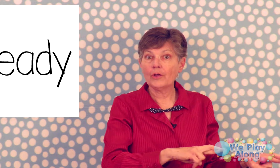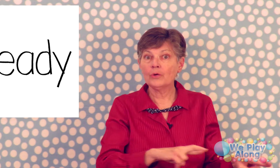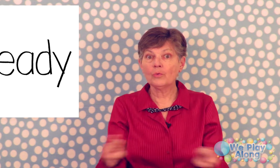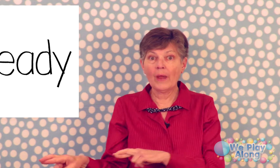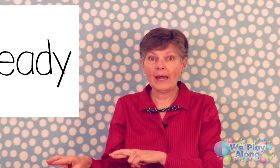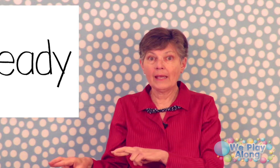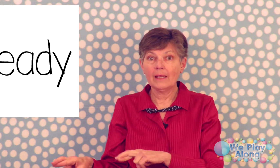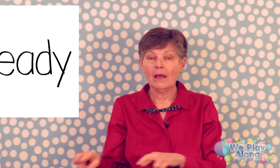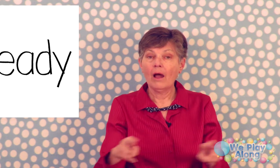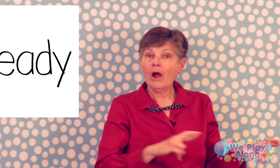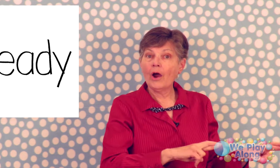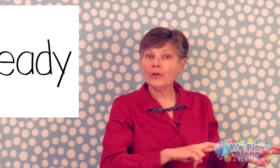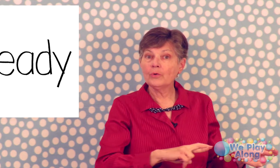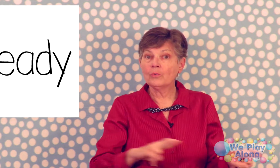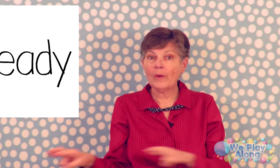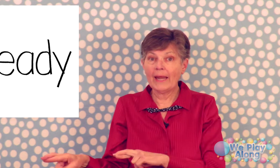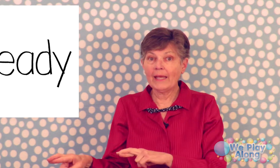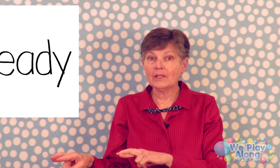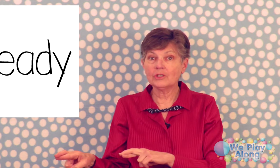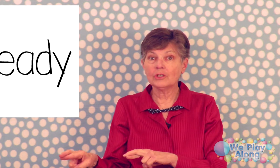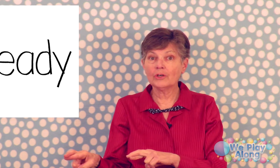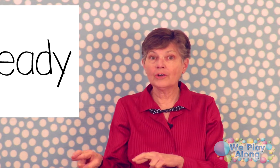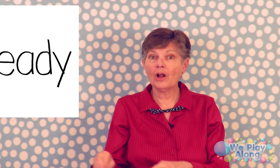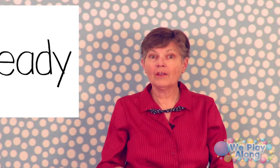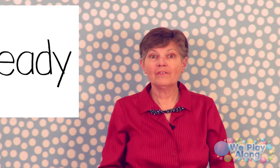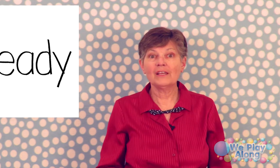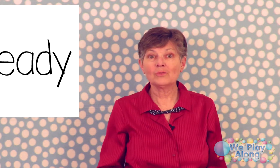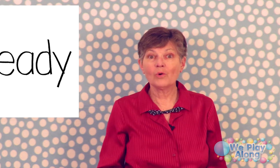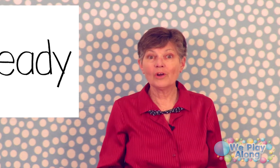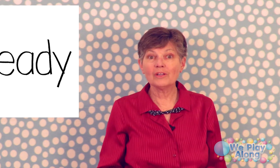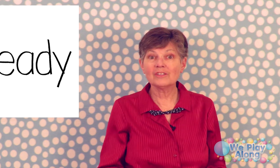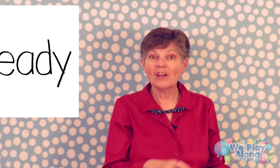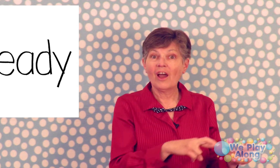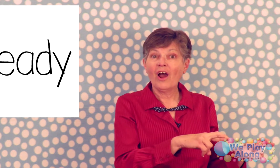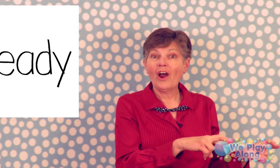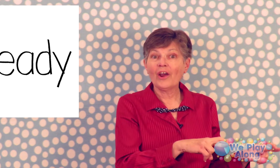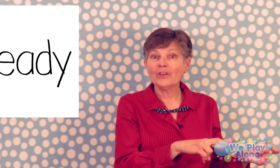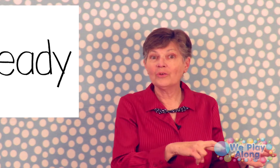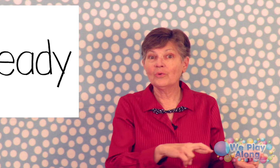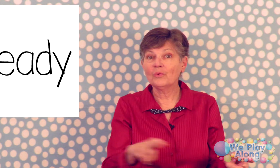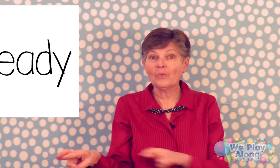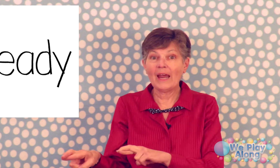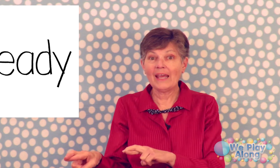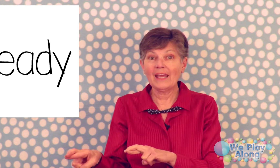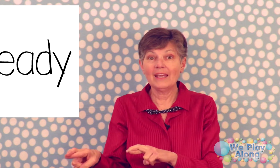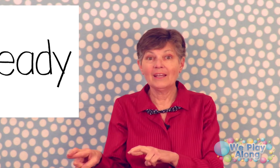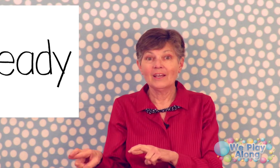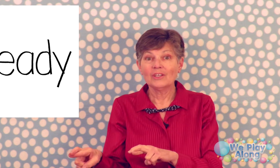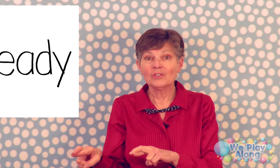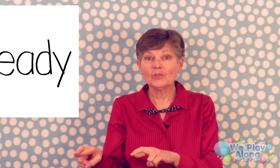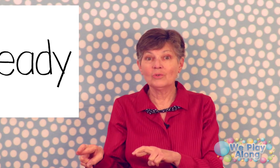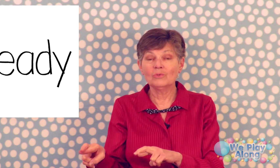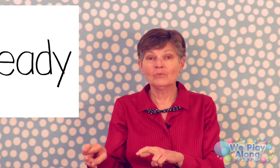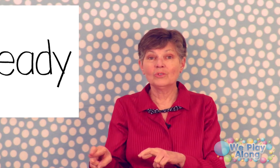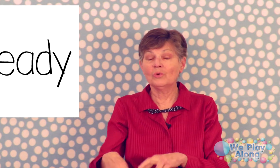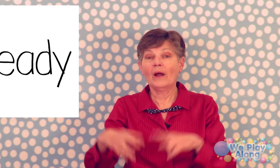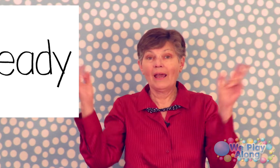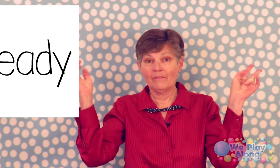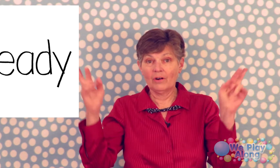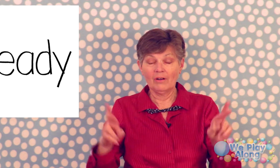you ready? Are you ready to learn all of these words? Are you ready to do whatever?